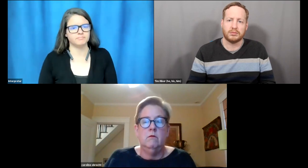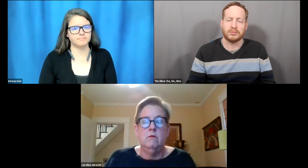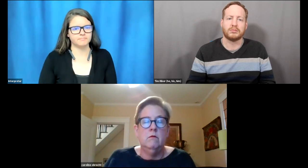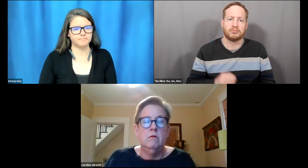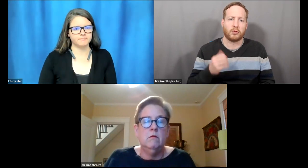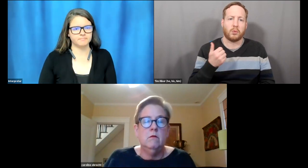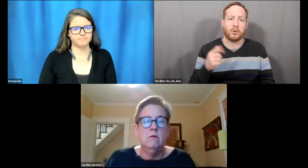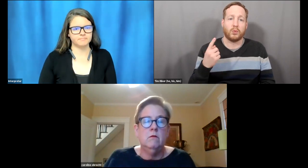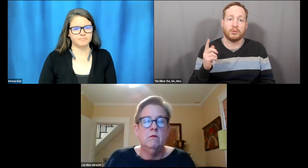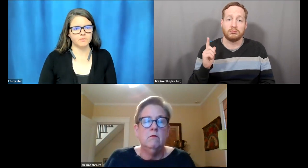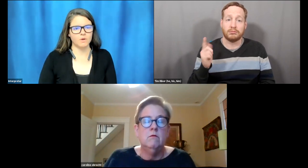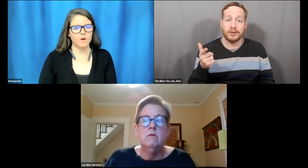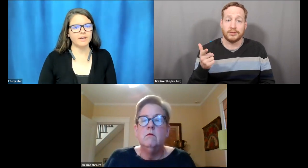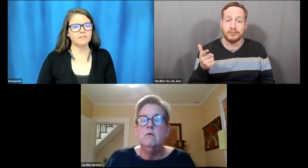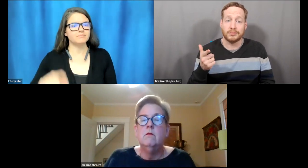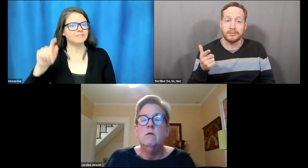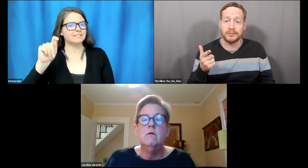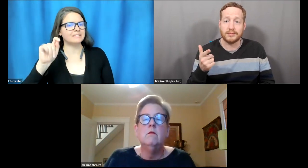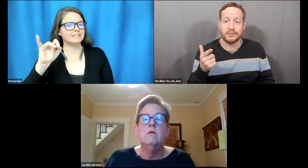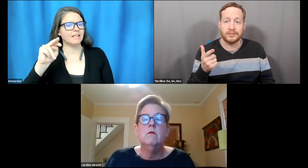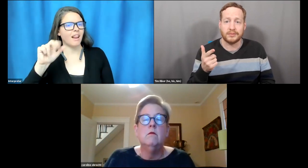This is Tina Nelson. I will second it.